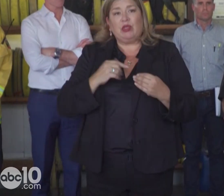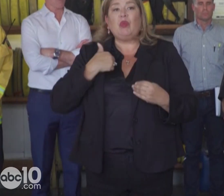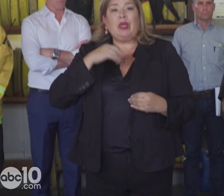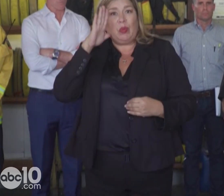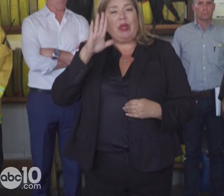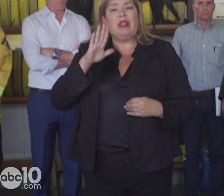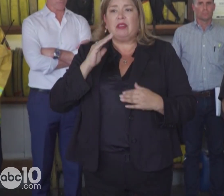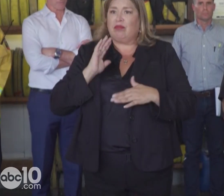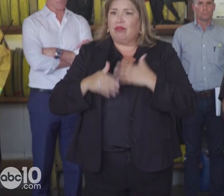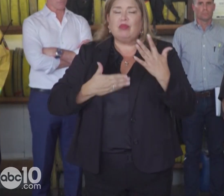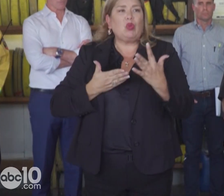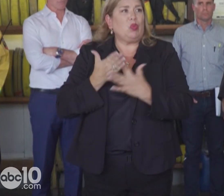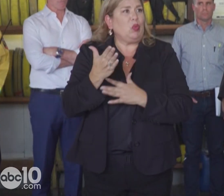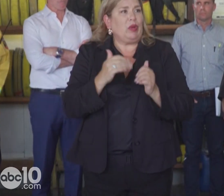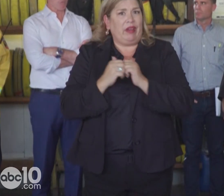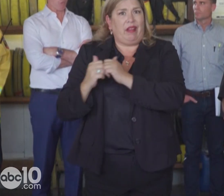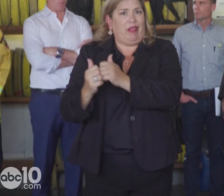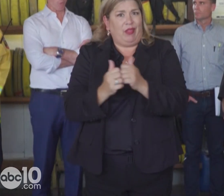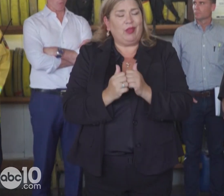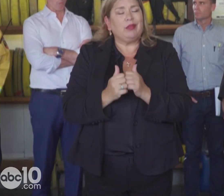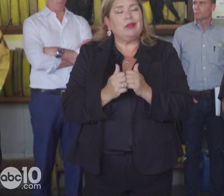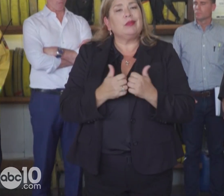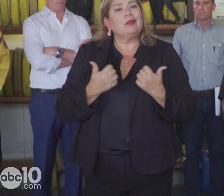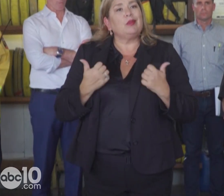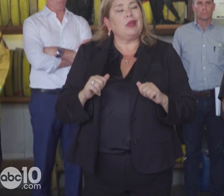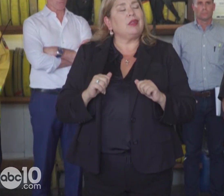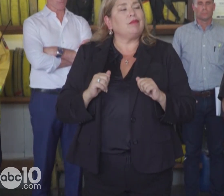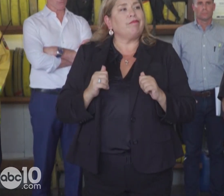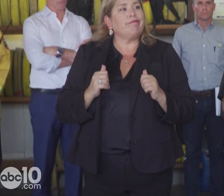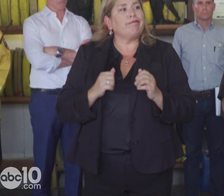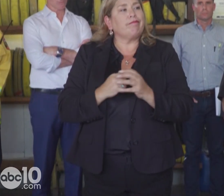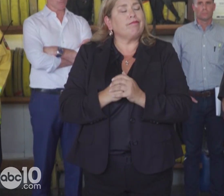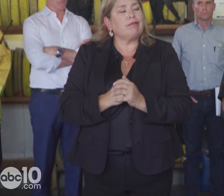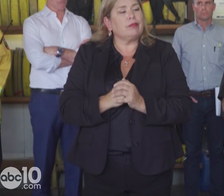past it and we will get through it together in an effort to be able to